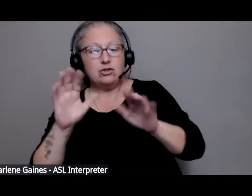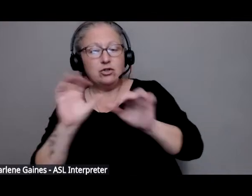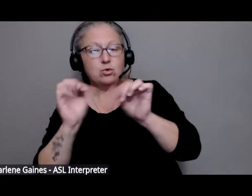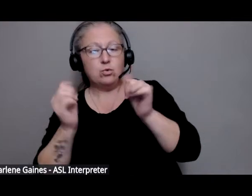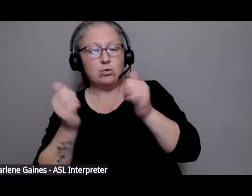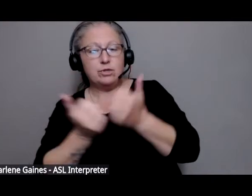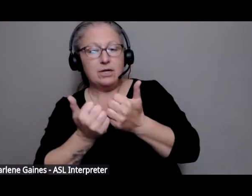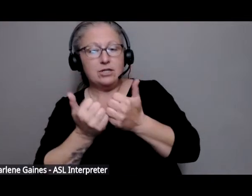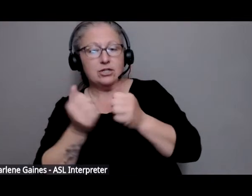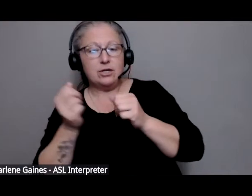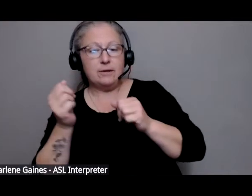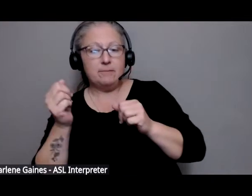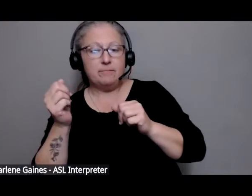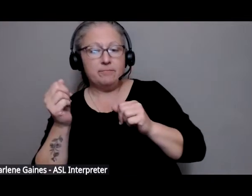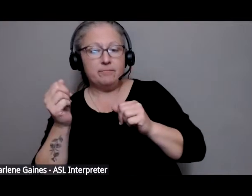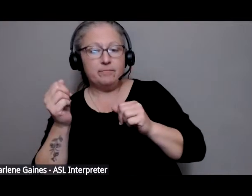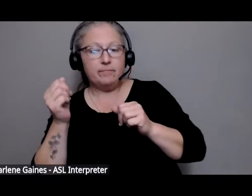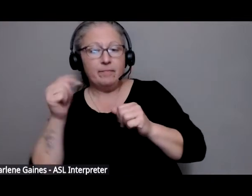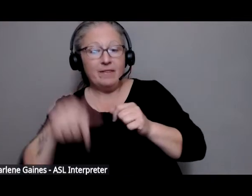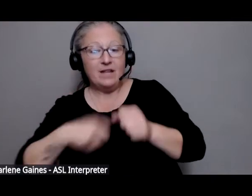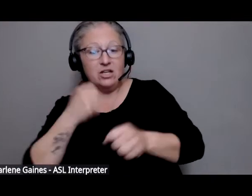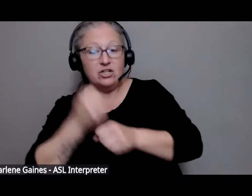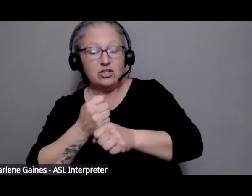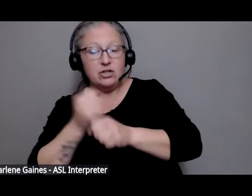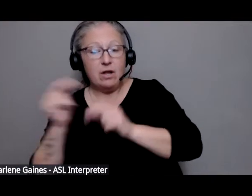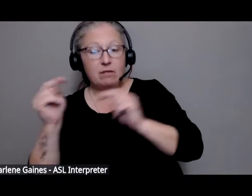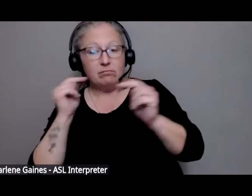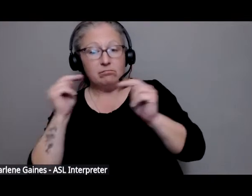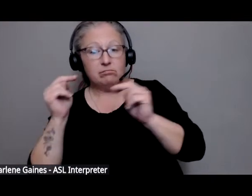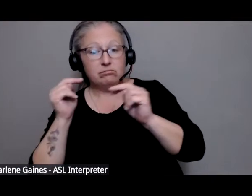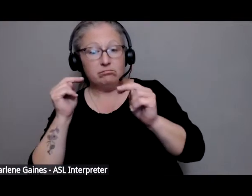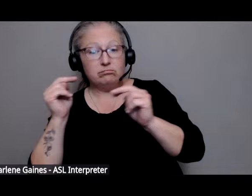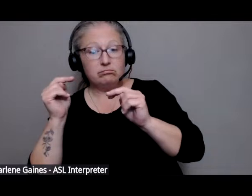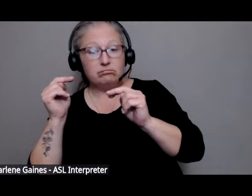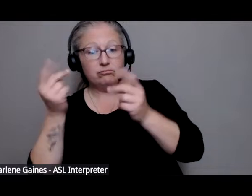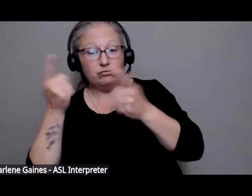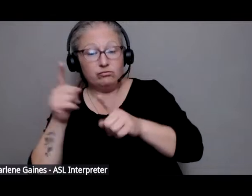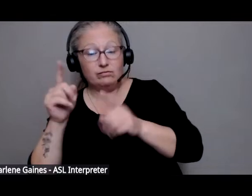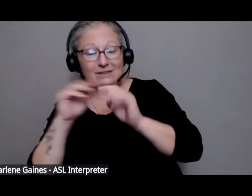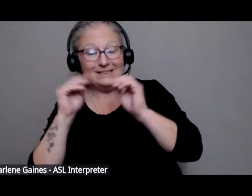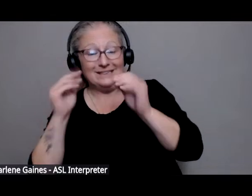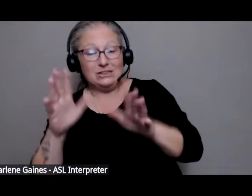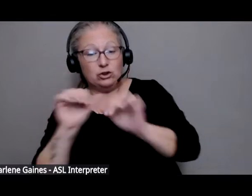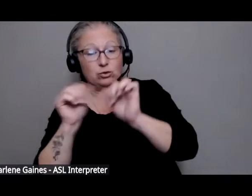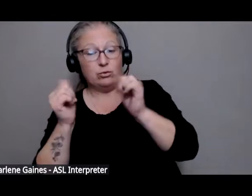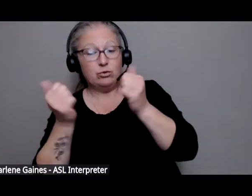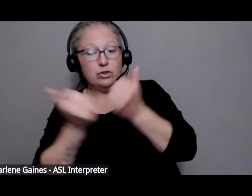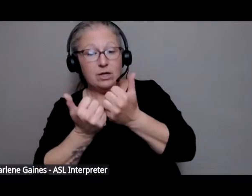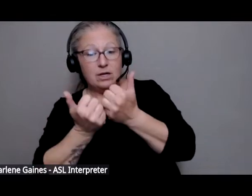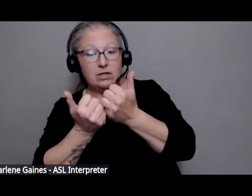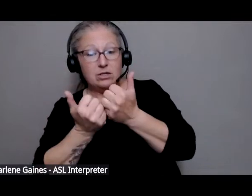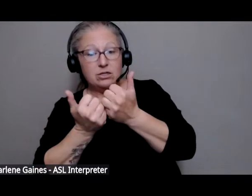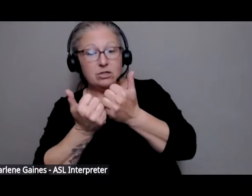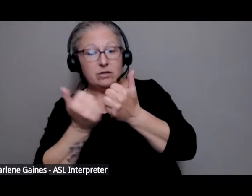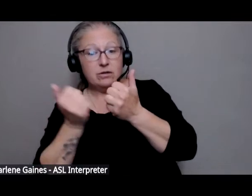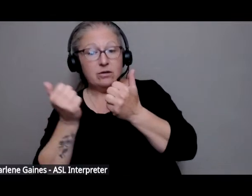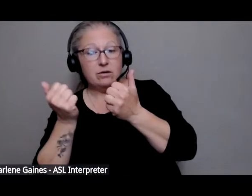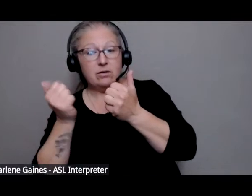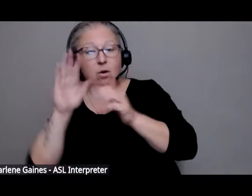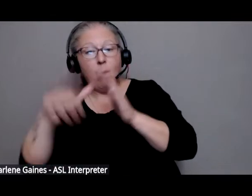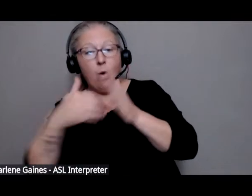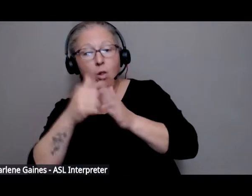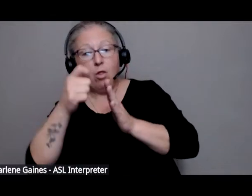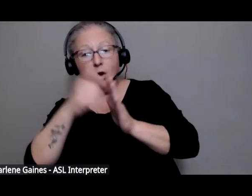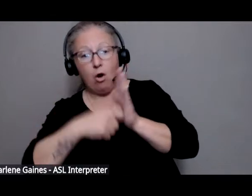Association. This year, the collective bargaining agreement with the Teachers Association has all articles